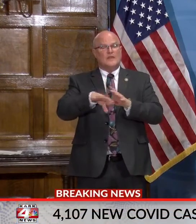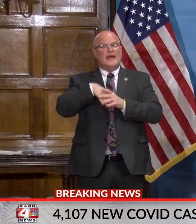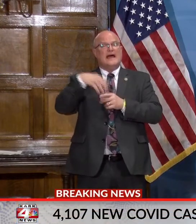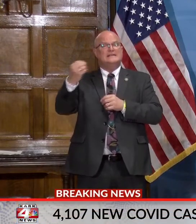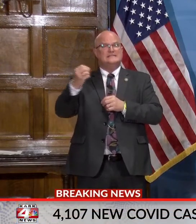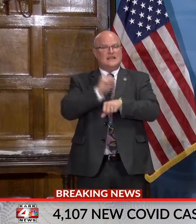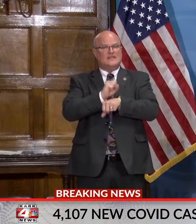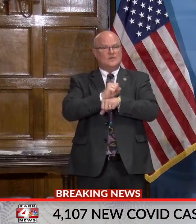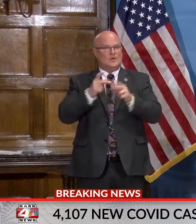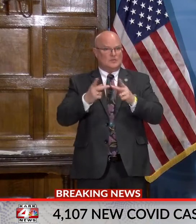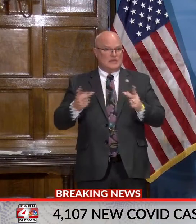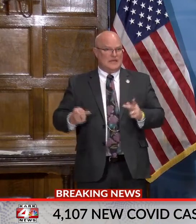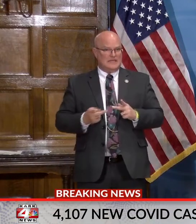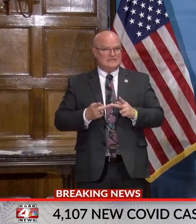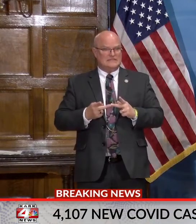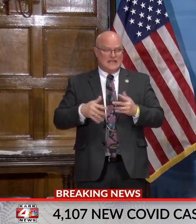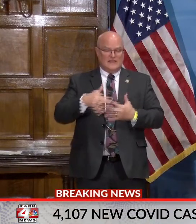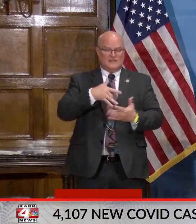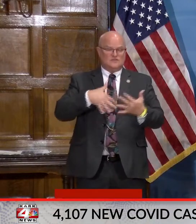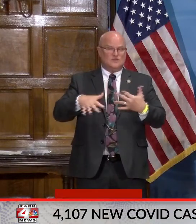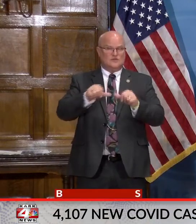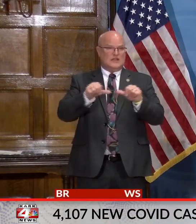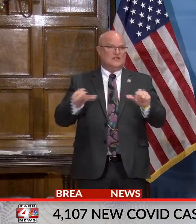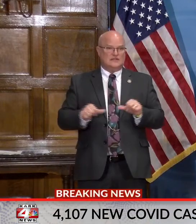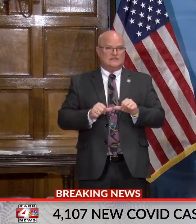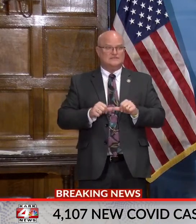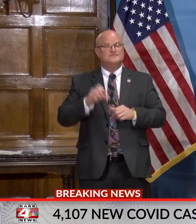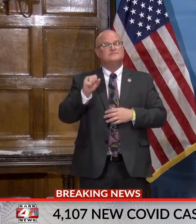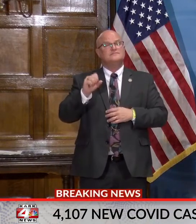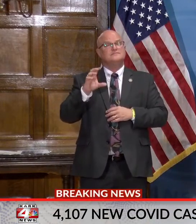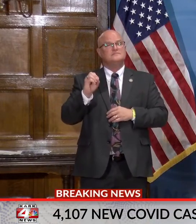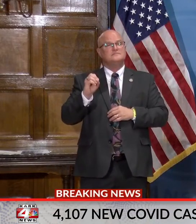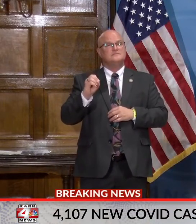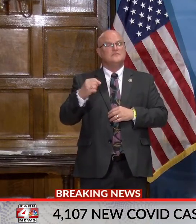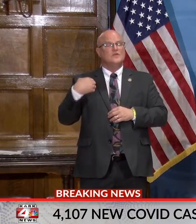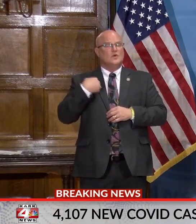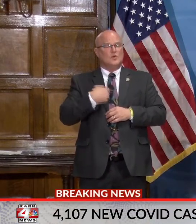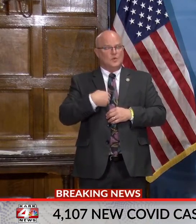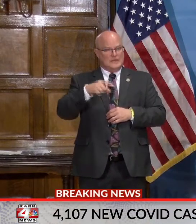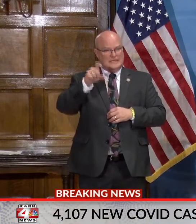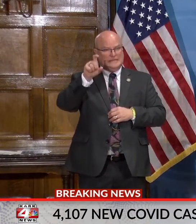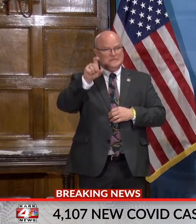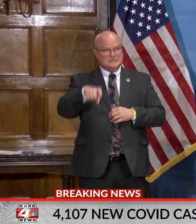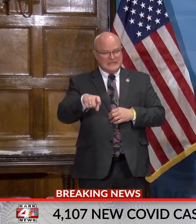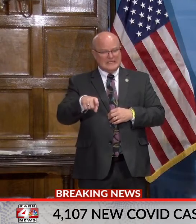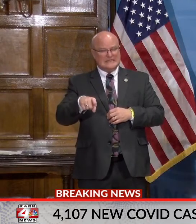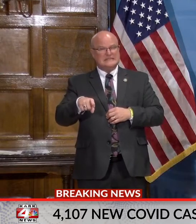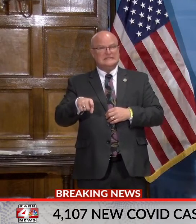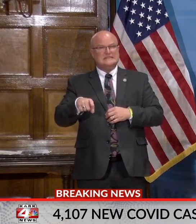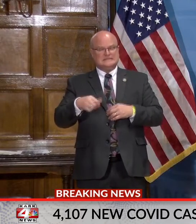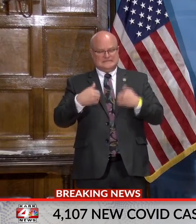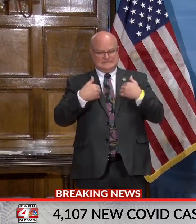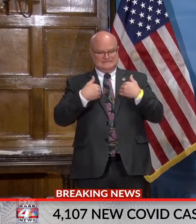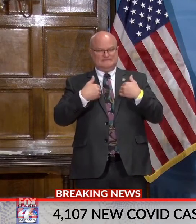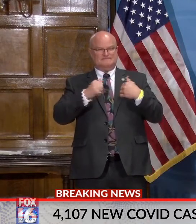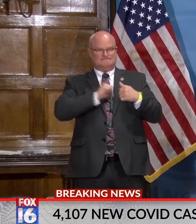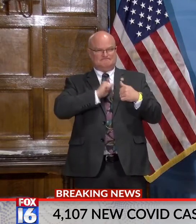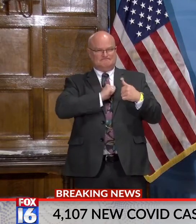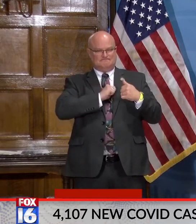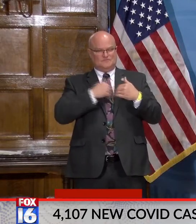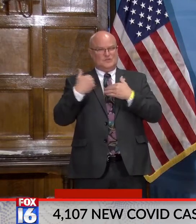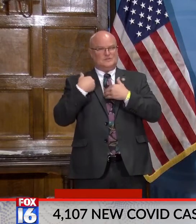of the workplace and in the social arena. And so we have to take individual responsibility. Behind